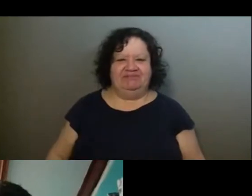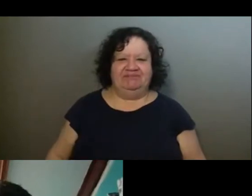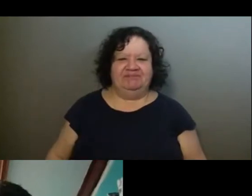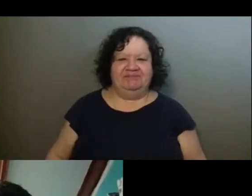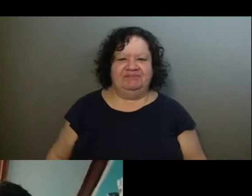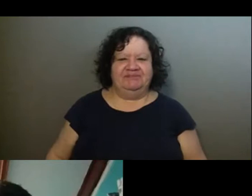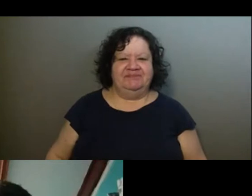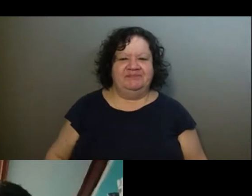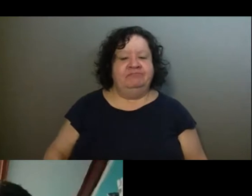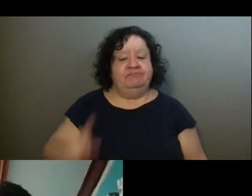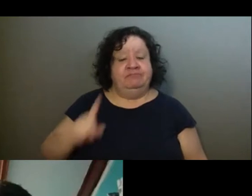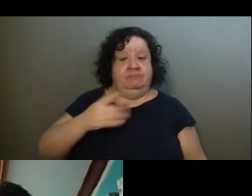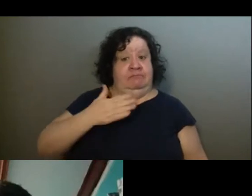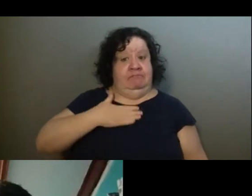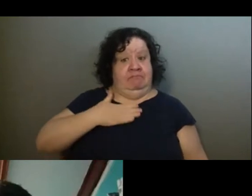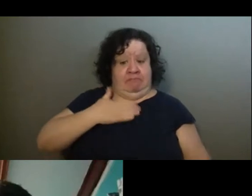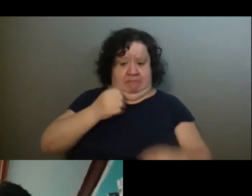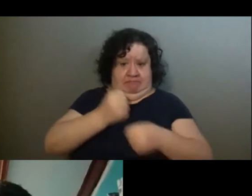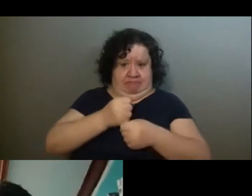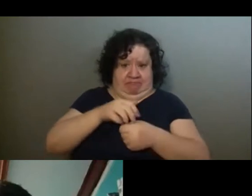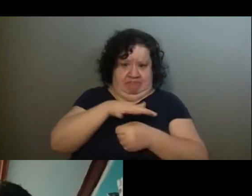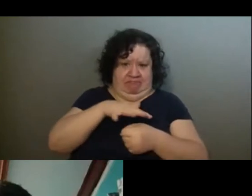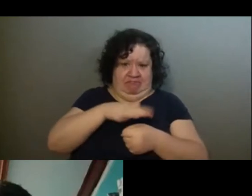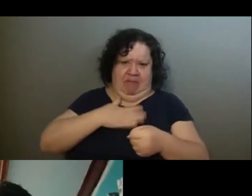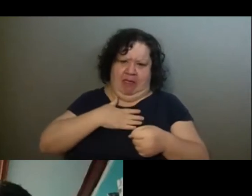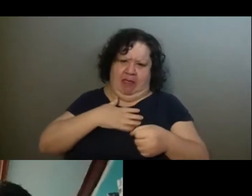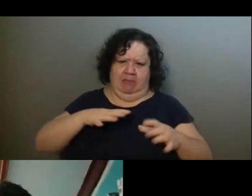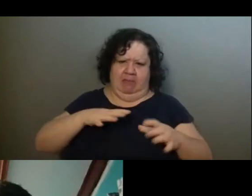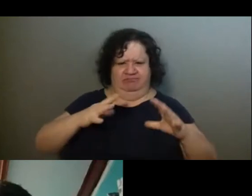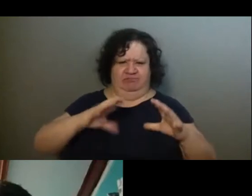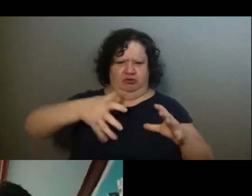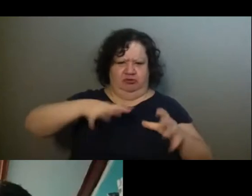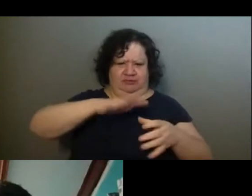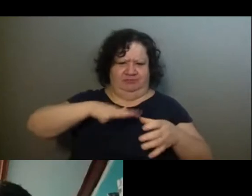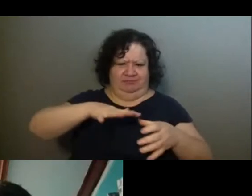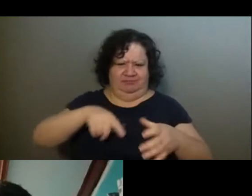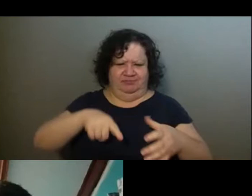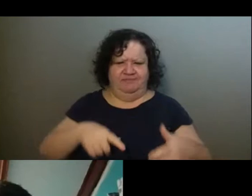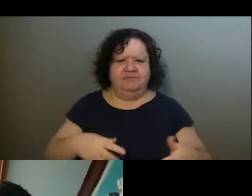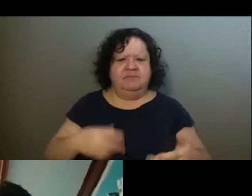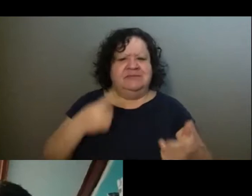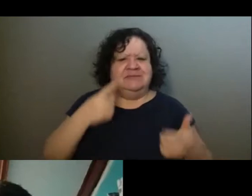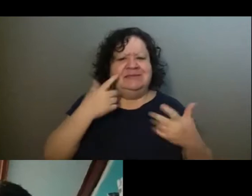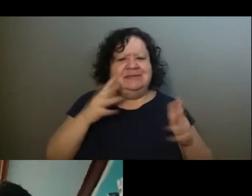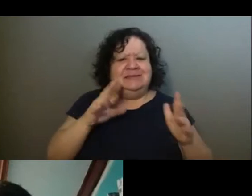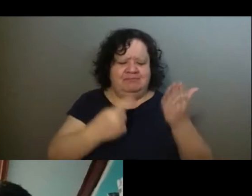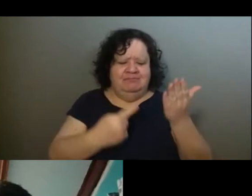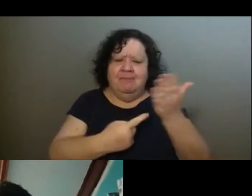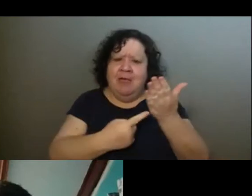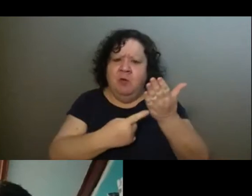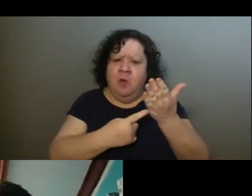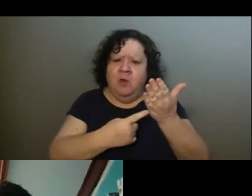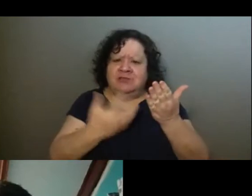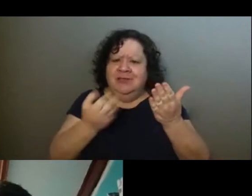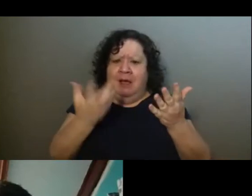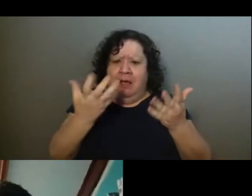one part you have the technology device in itself. And this is whether it be through mobile phones or through